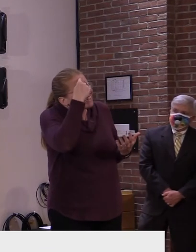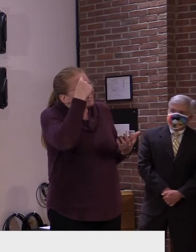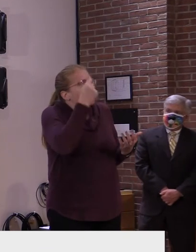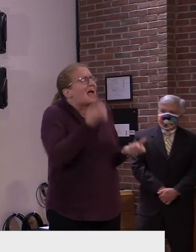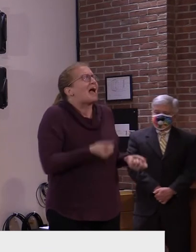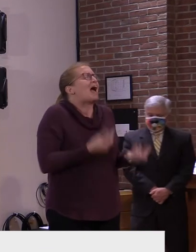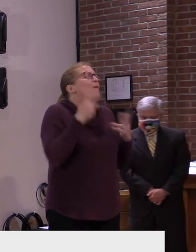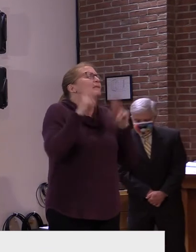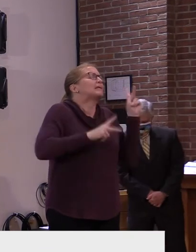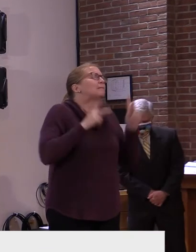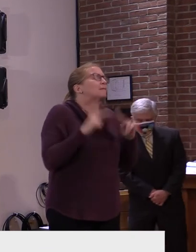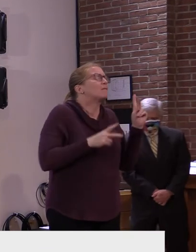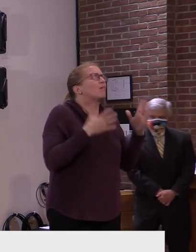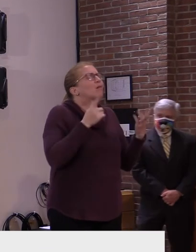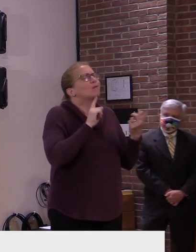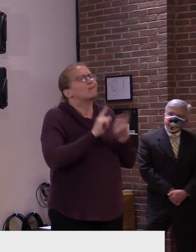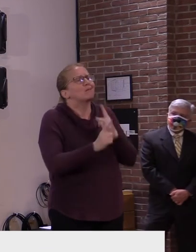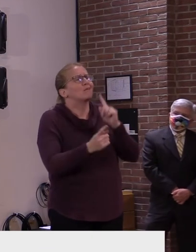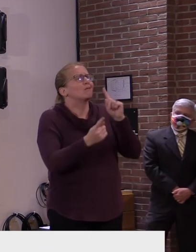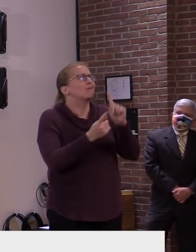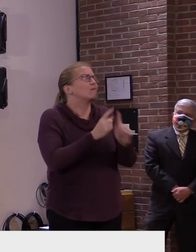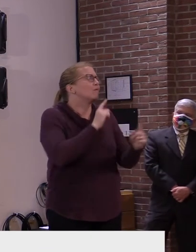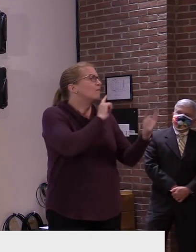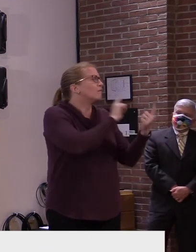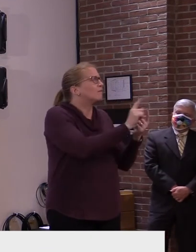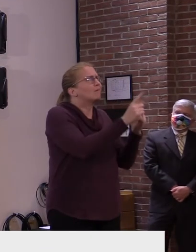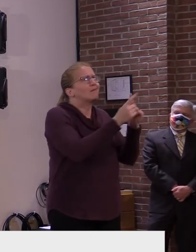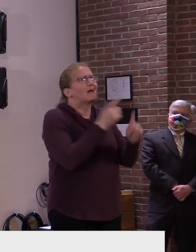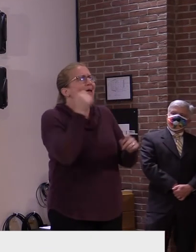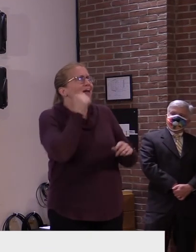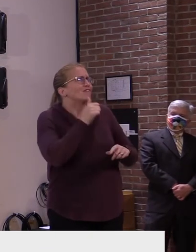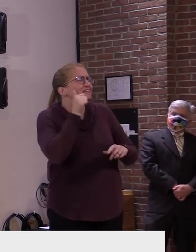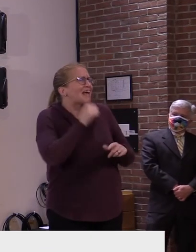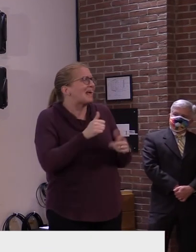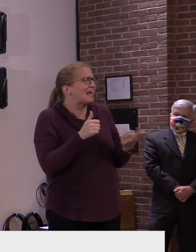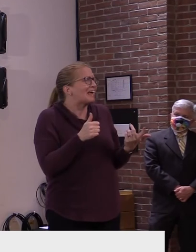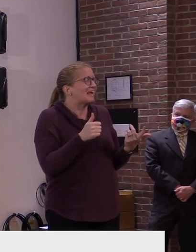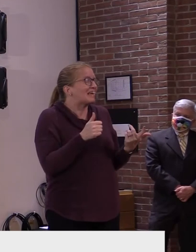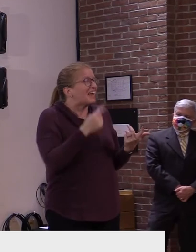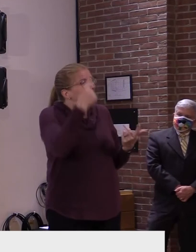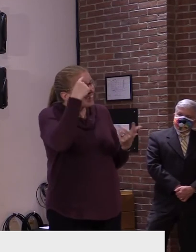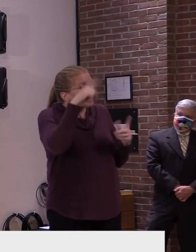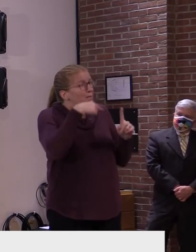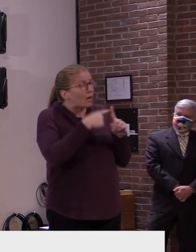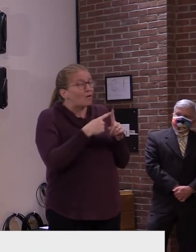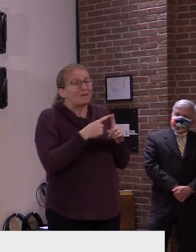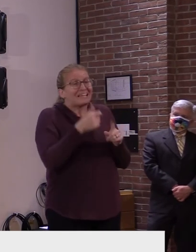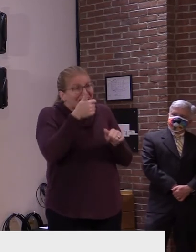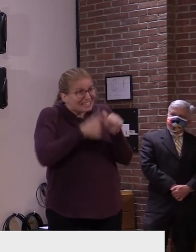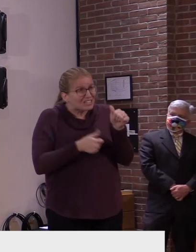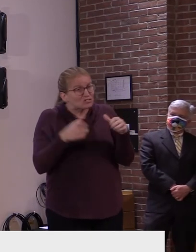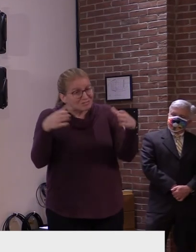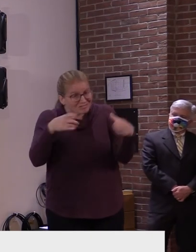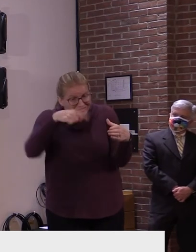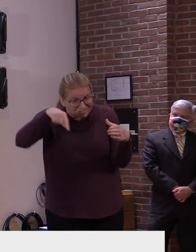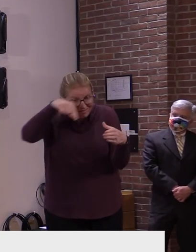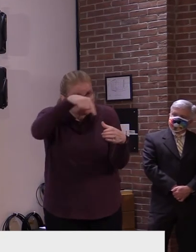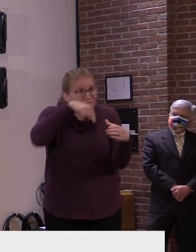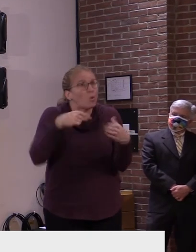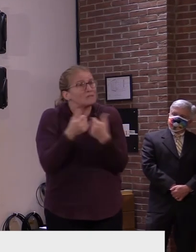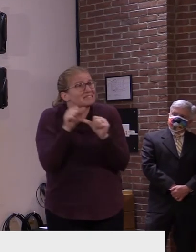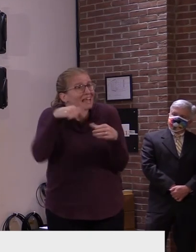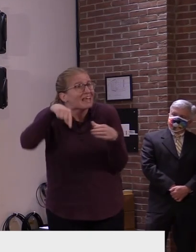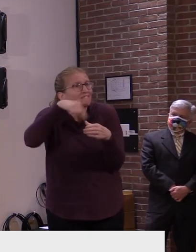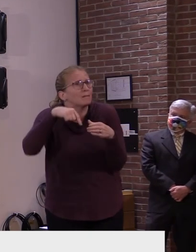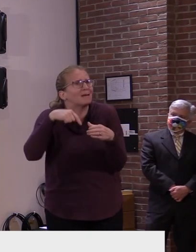daily basis and think about getting all those different people together in one setting that uh that's